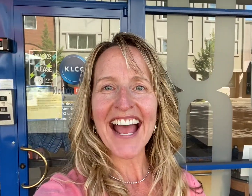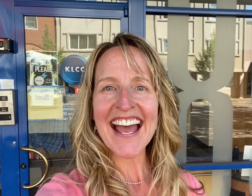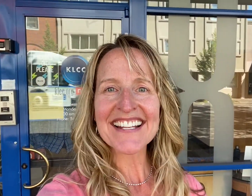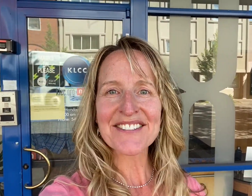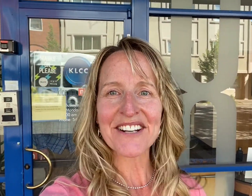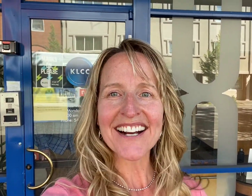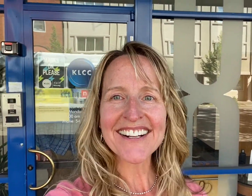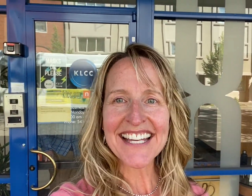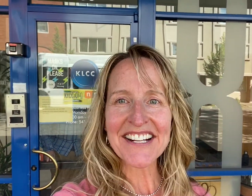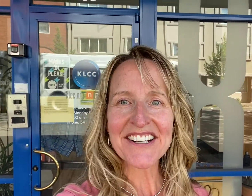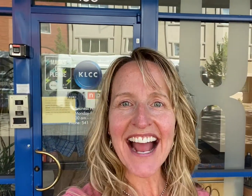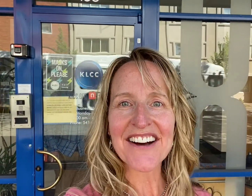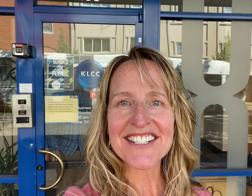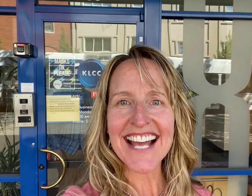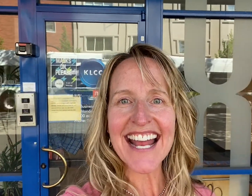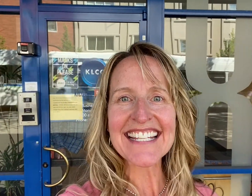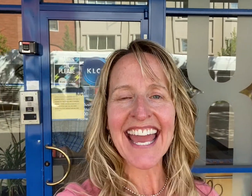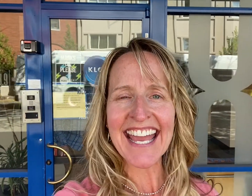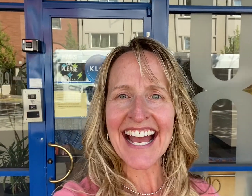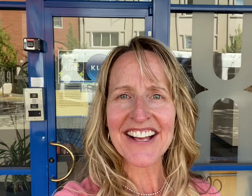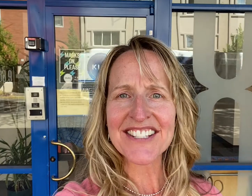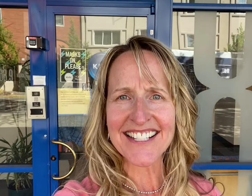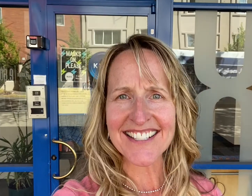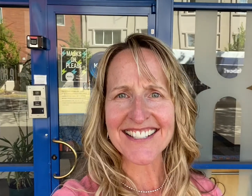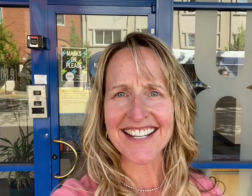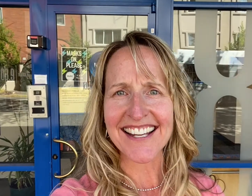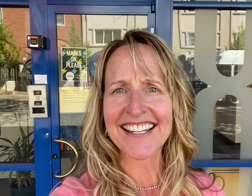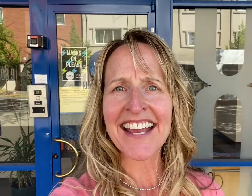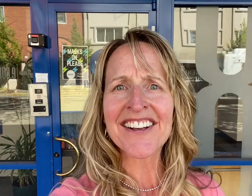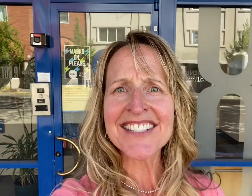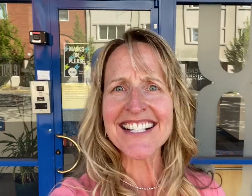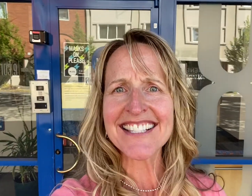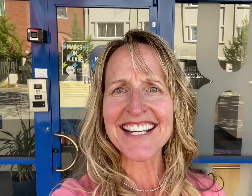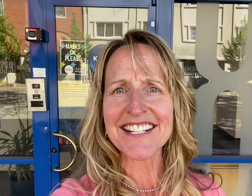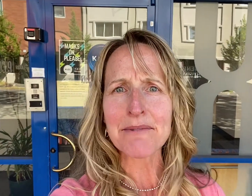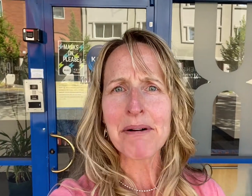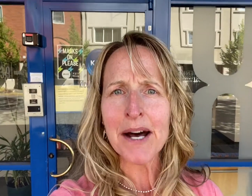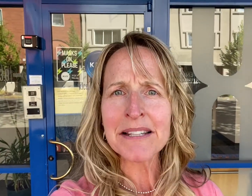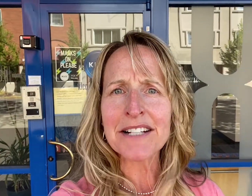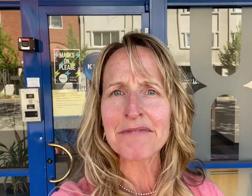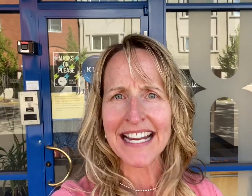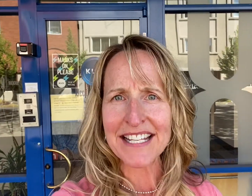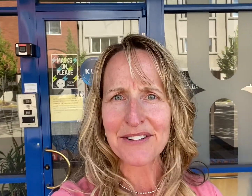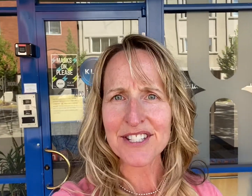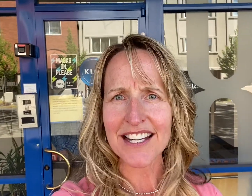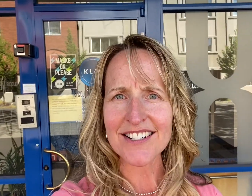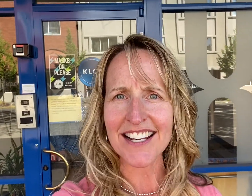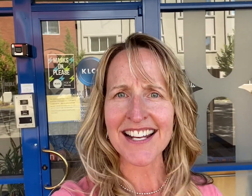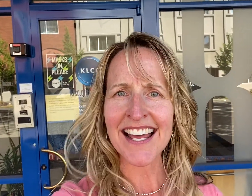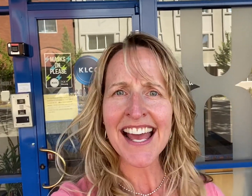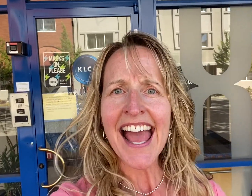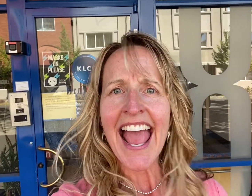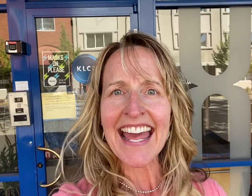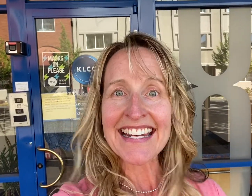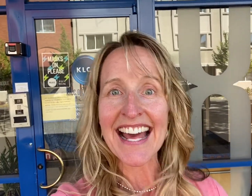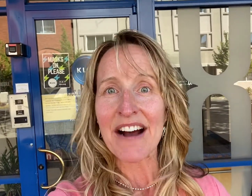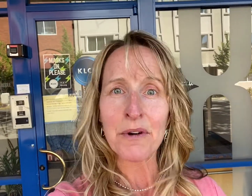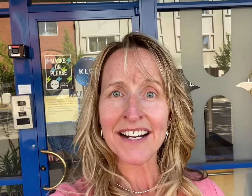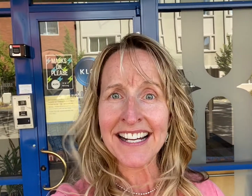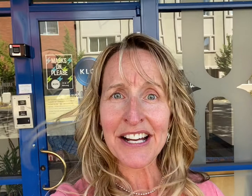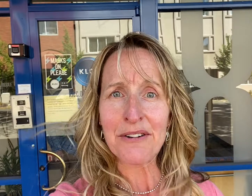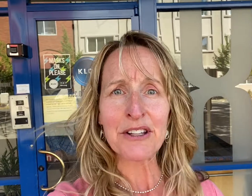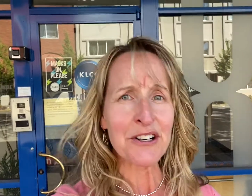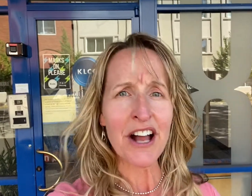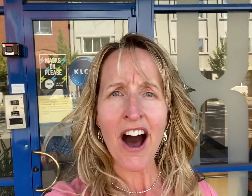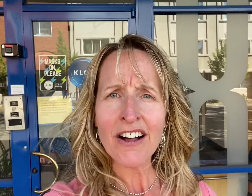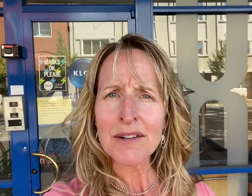Hello friends, we are here outside KLCC. KLCC is a public radio station and we're